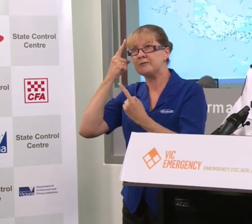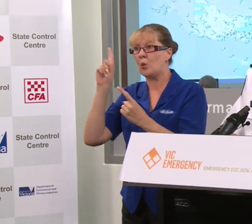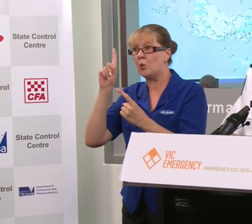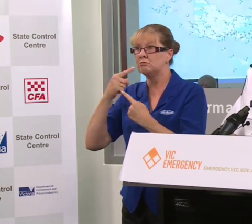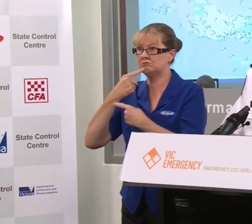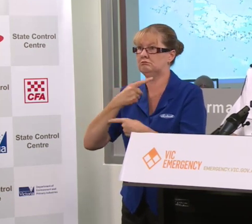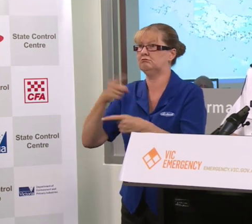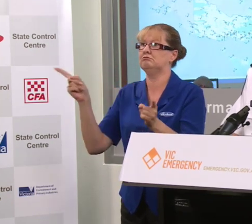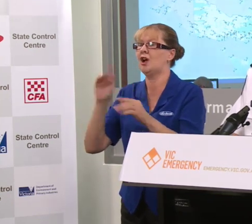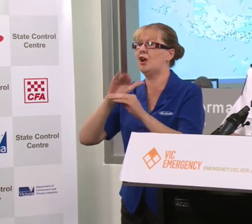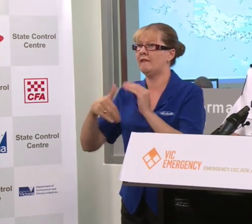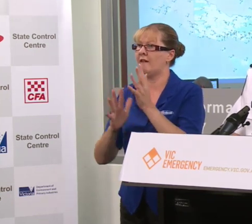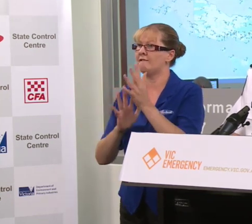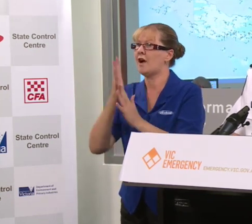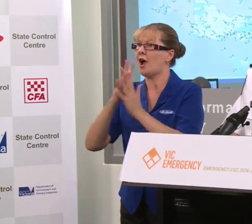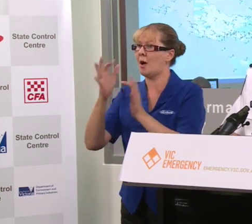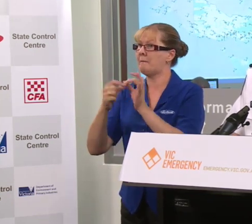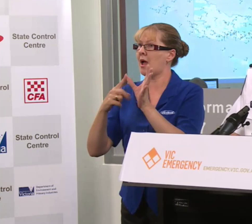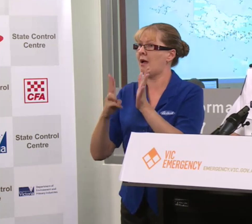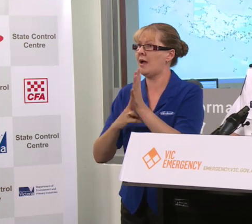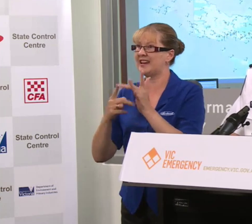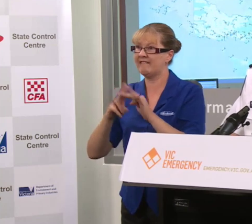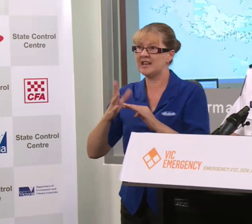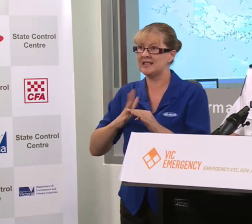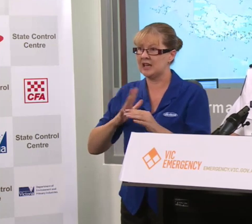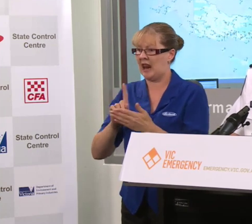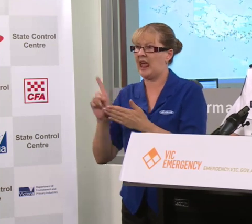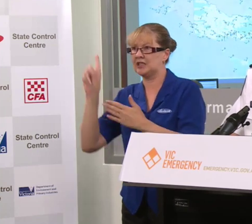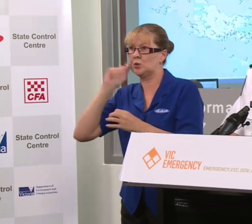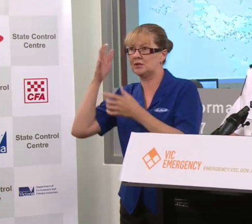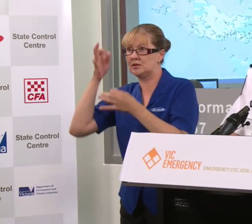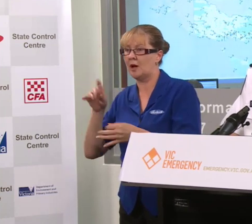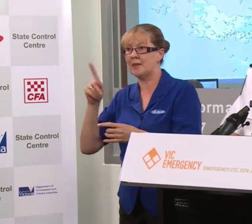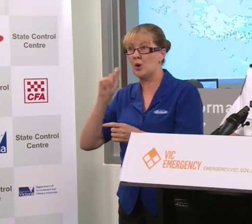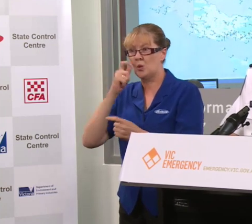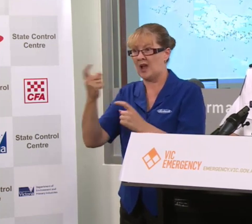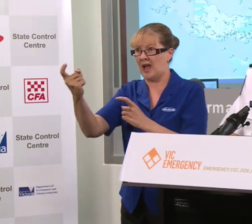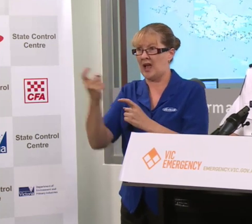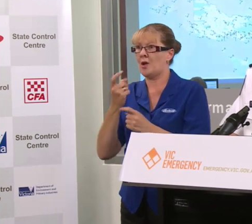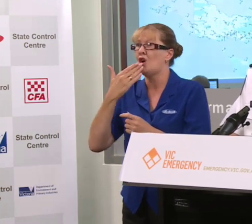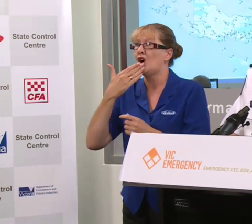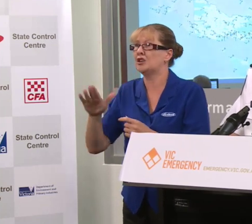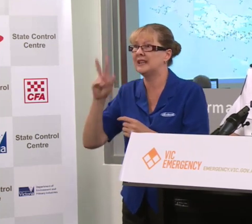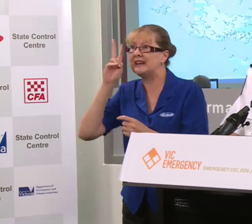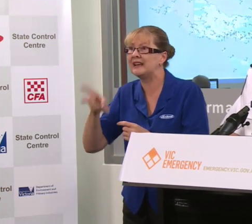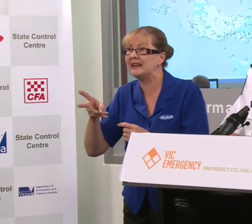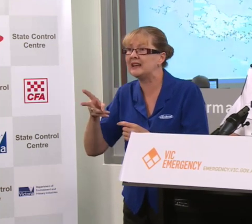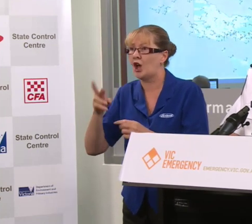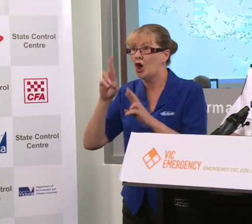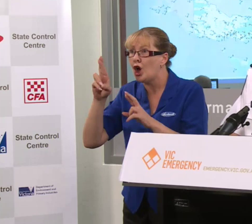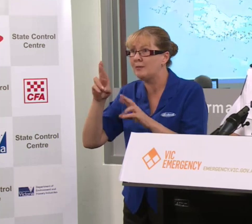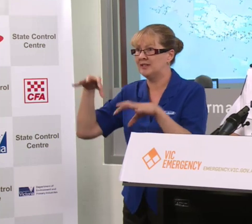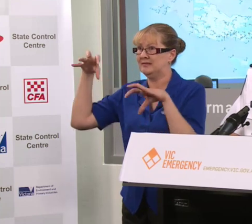appropriate for those locations later today. But I think the message is we're back into hot weather, and we can only hope that this rain